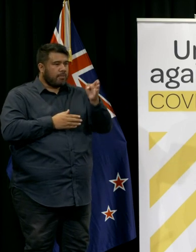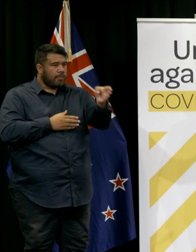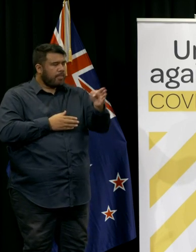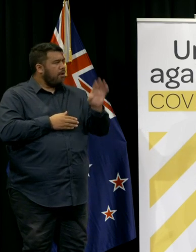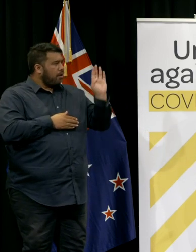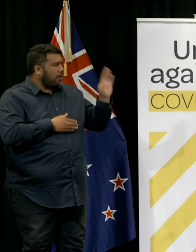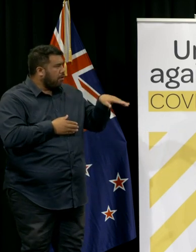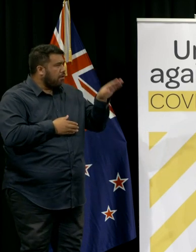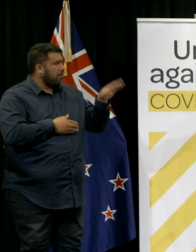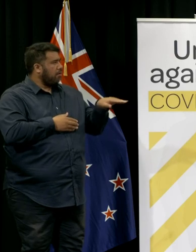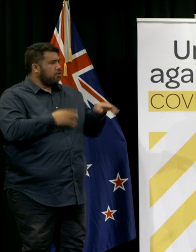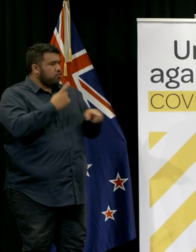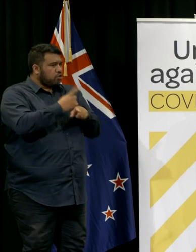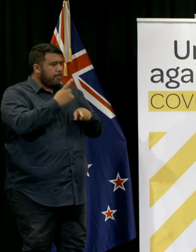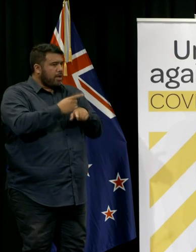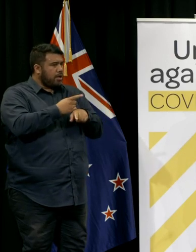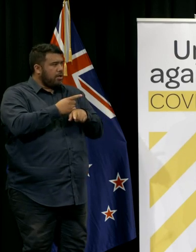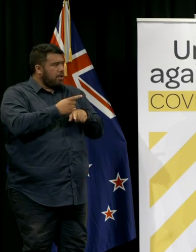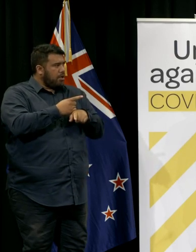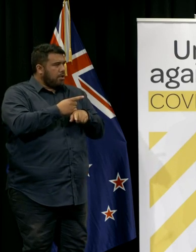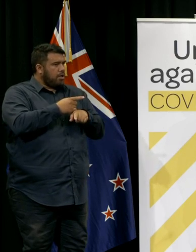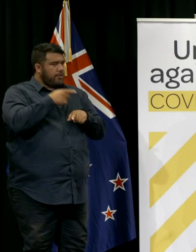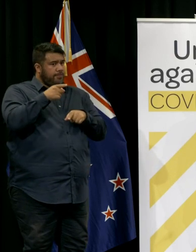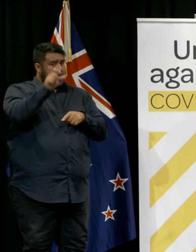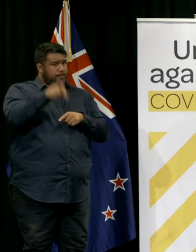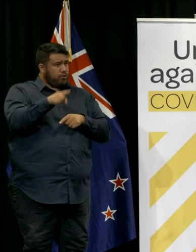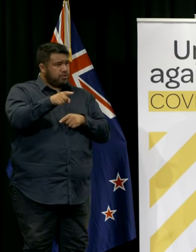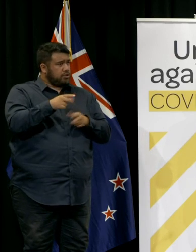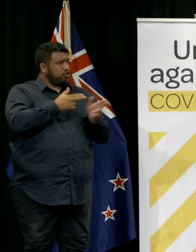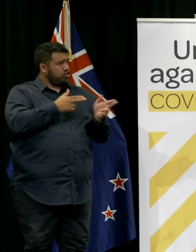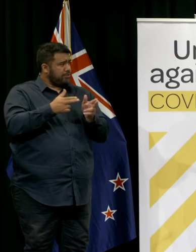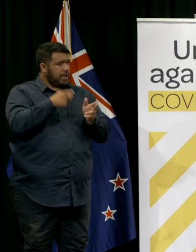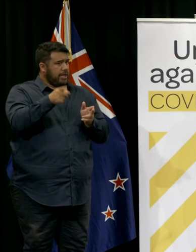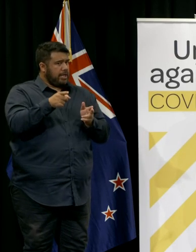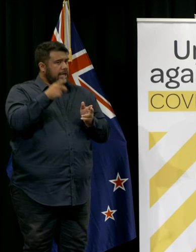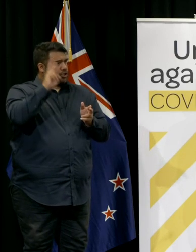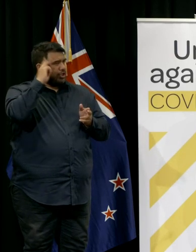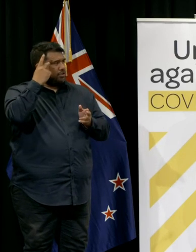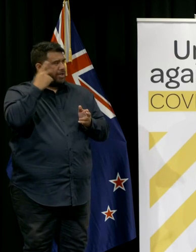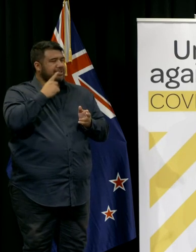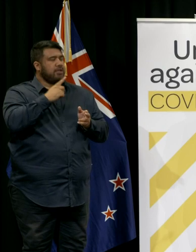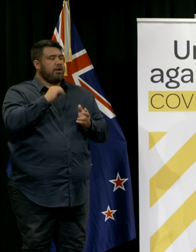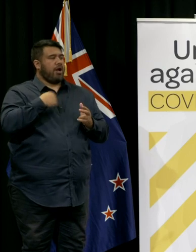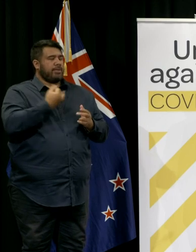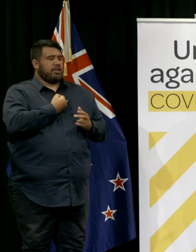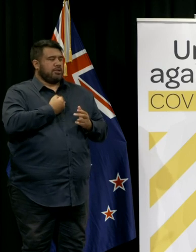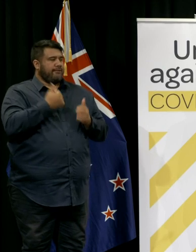of the timing in relation to the change of plea? How difficult does that make it for the families of the victims of the mosque